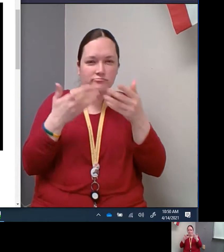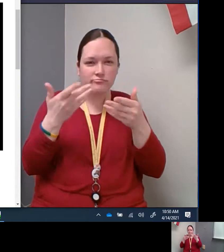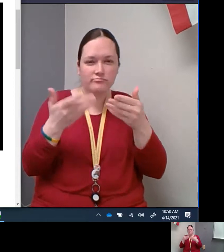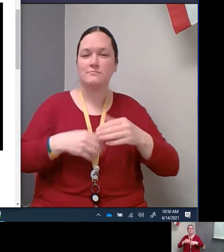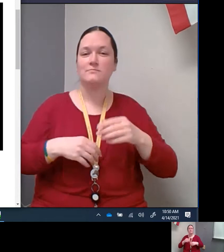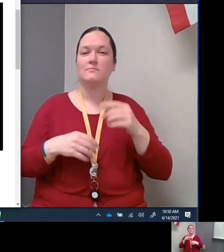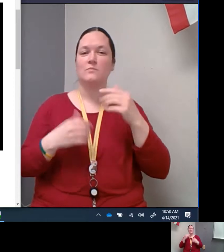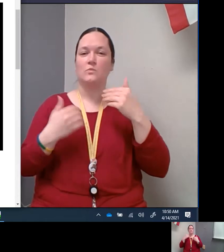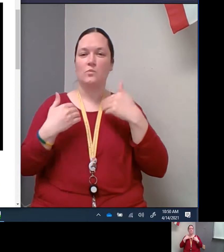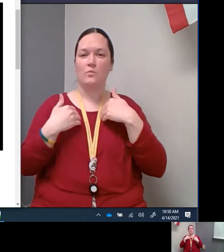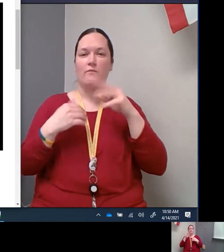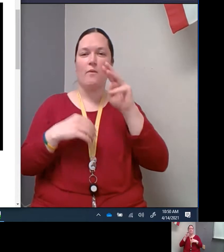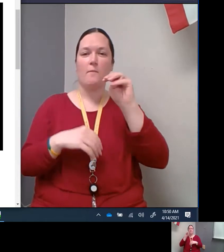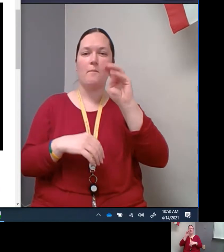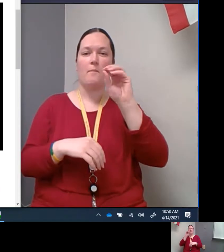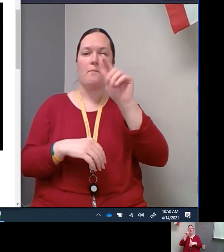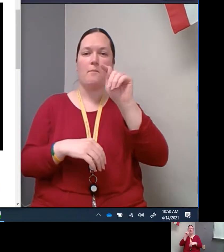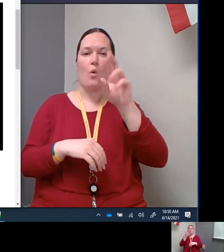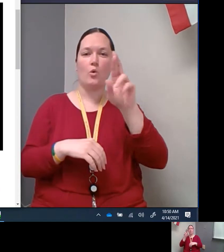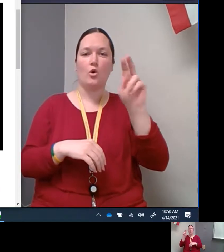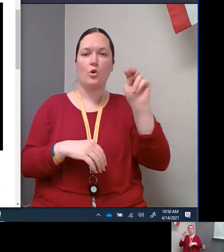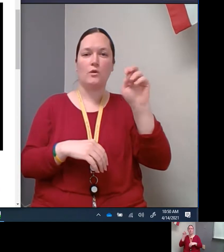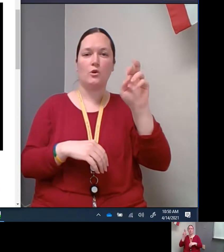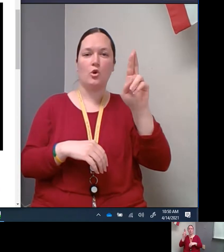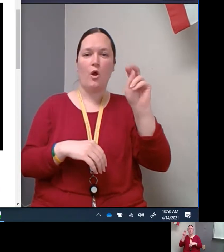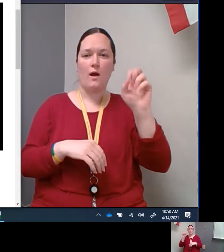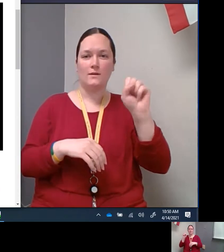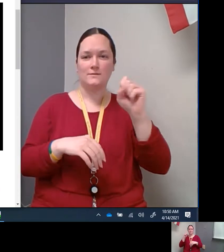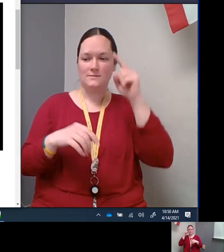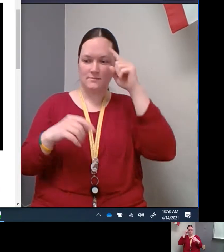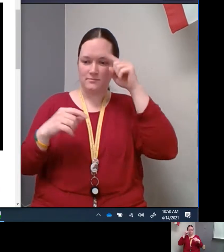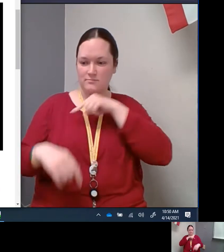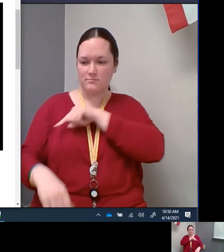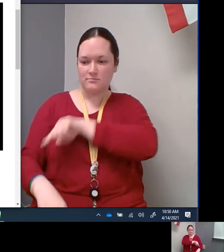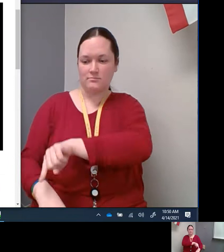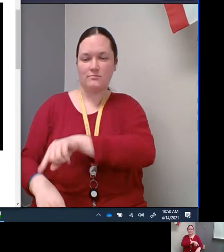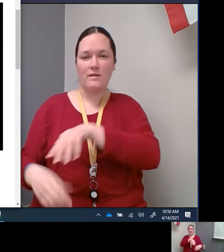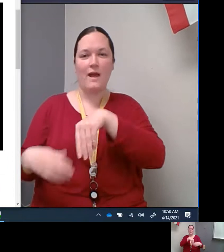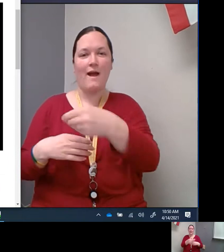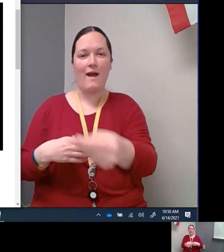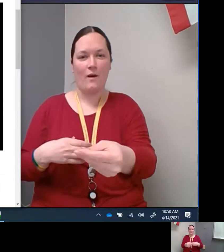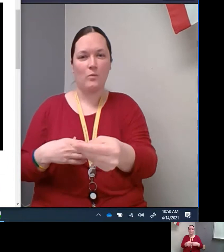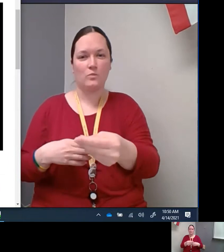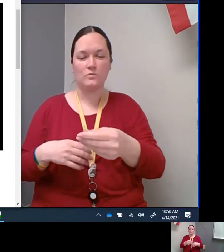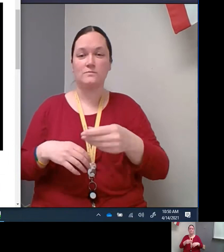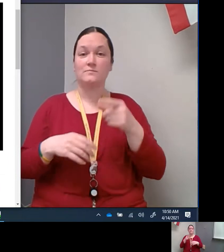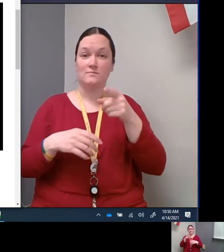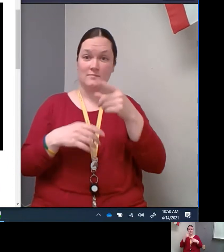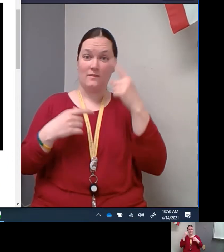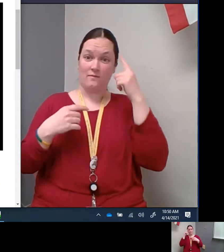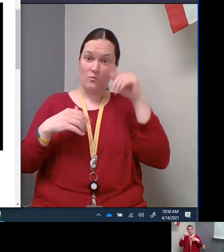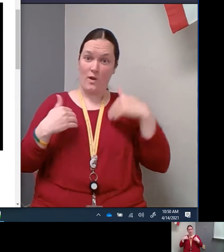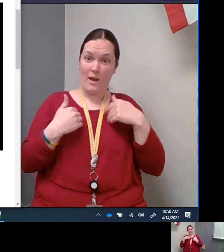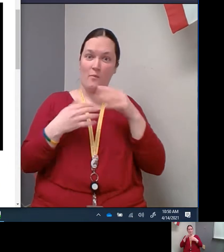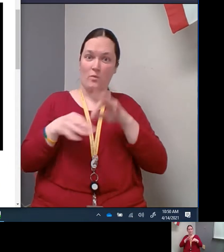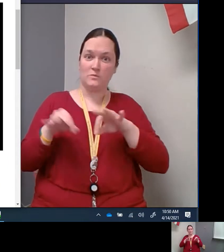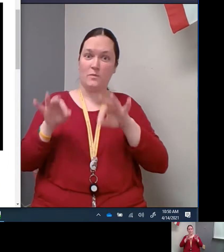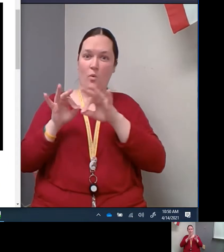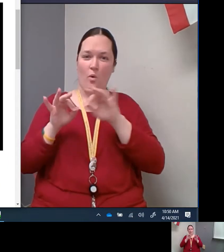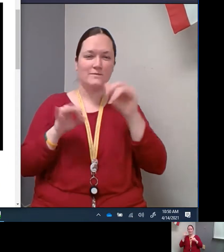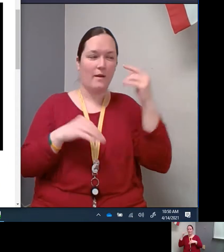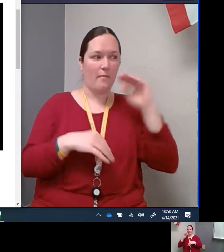then we have this loop of motor neurons out, or motor nerves. And so this loop in simple animals is also important in understanding how our